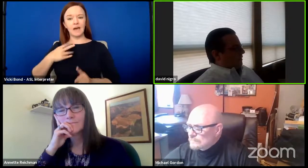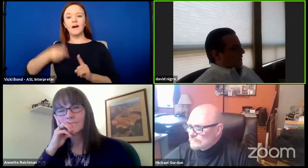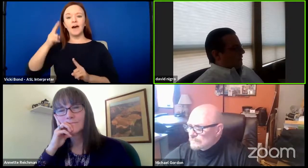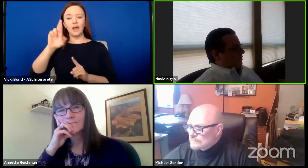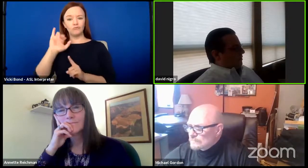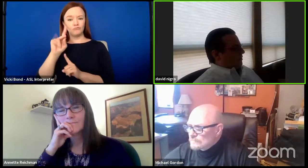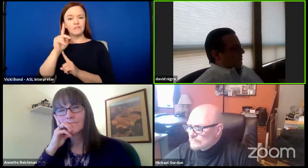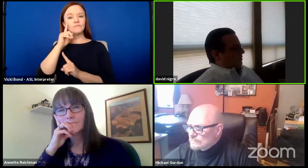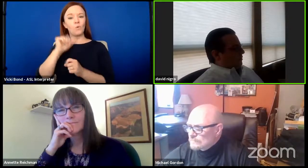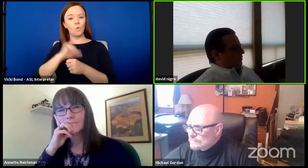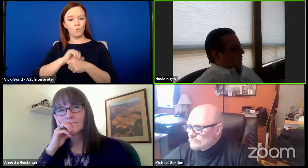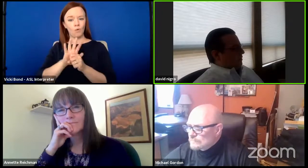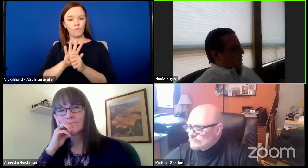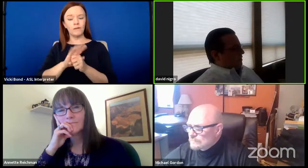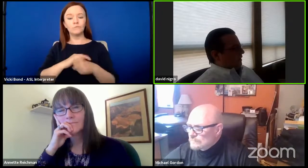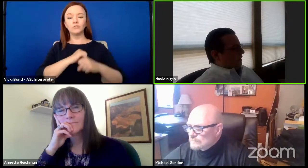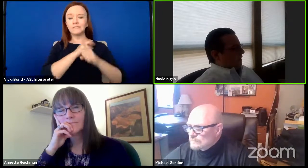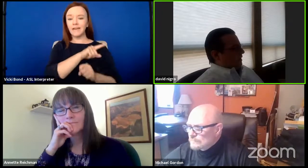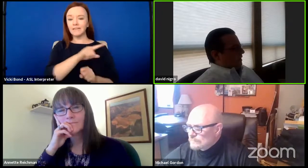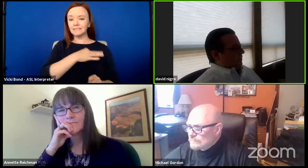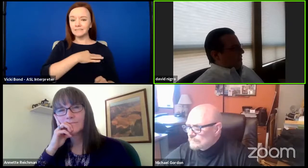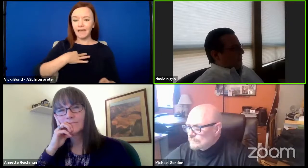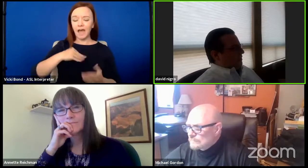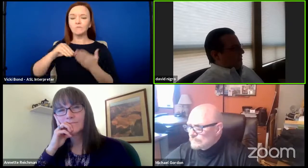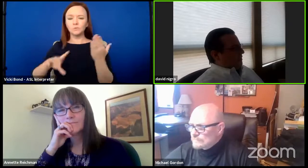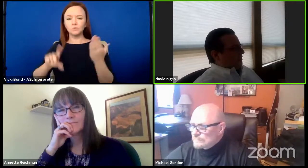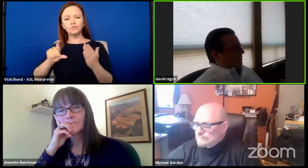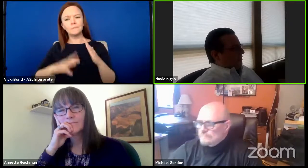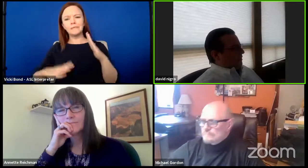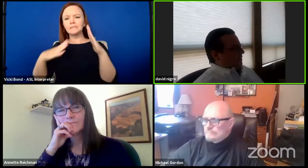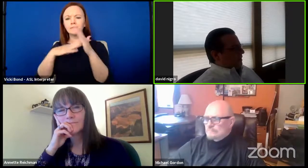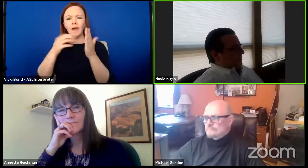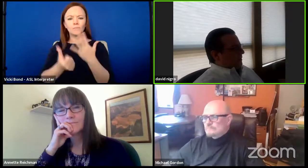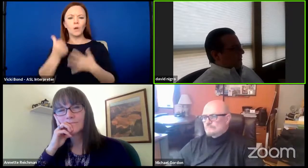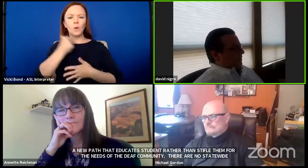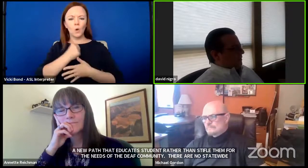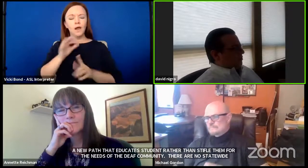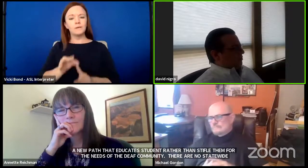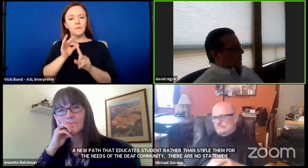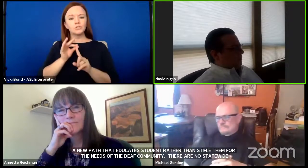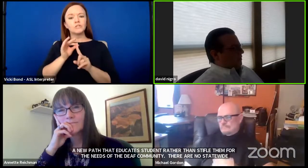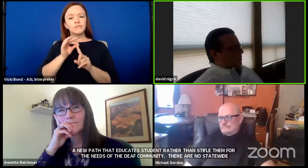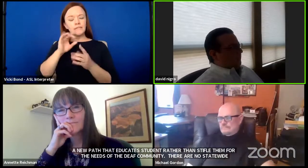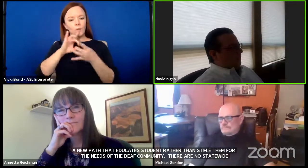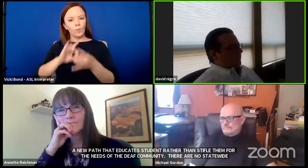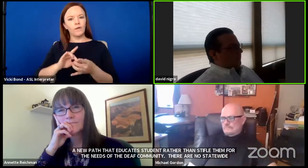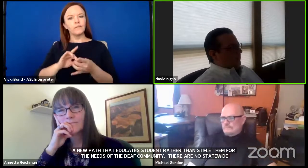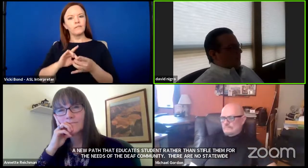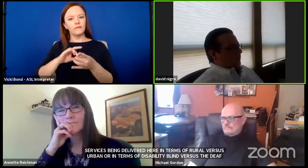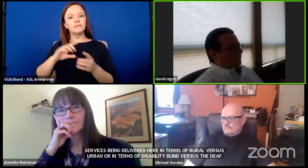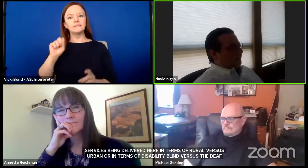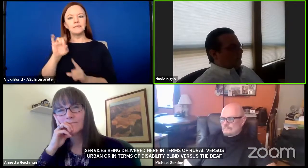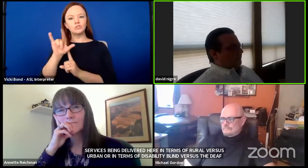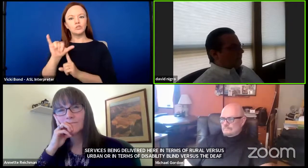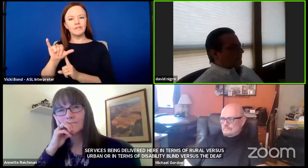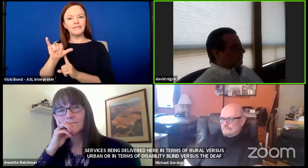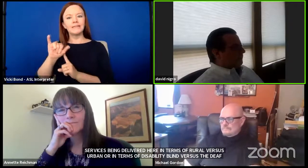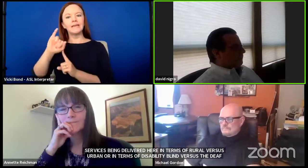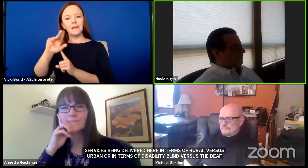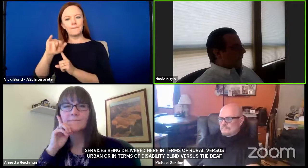be the top priority of this organization, especially considering the sensory impairment teacher shortage. Thank you.